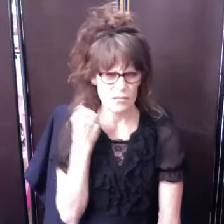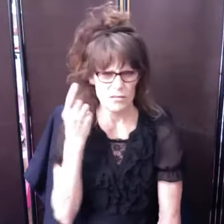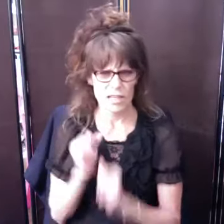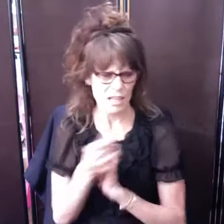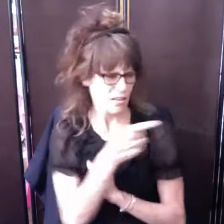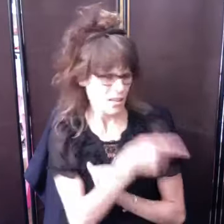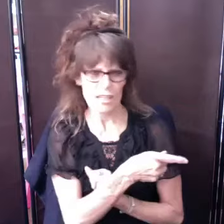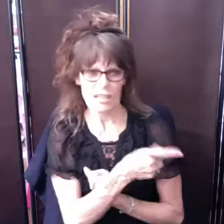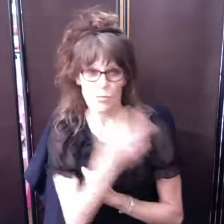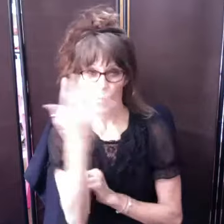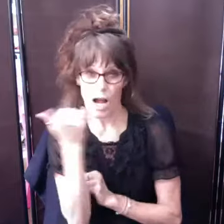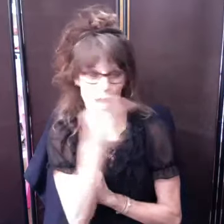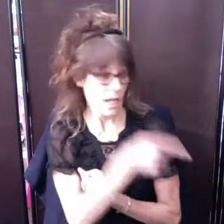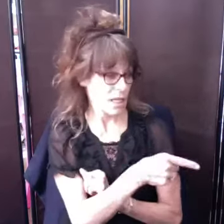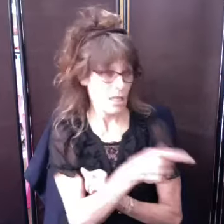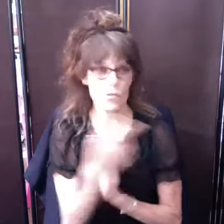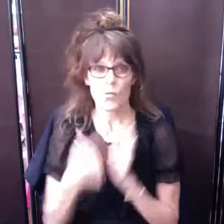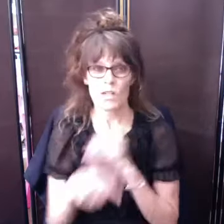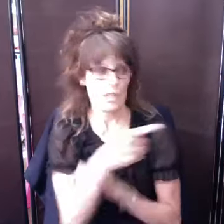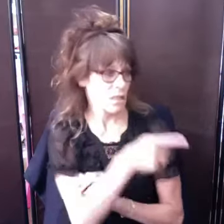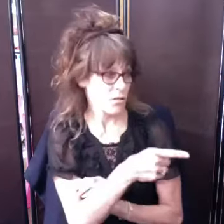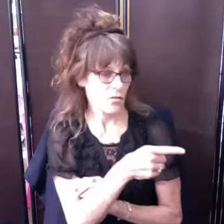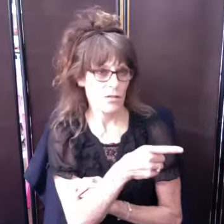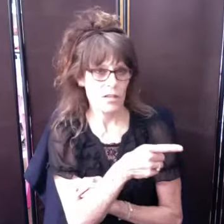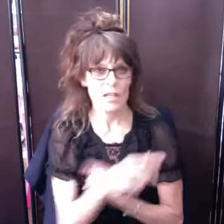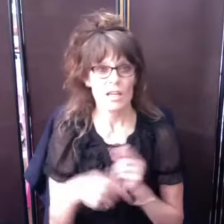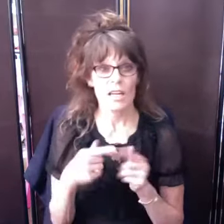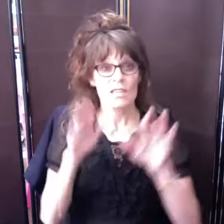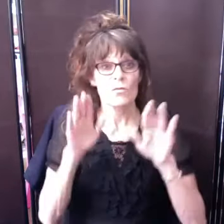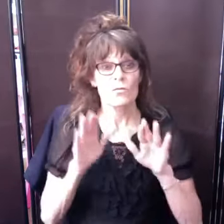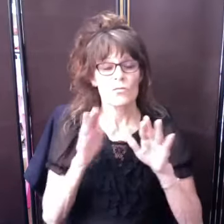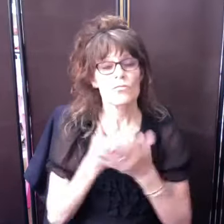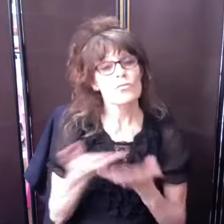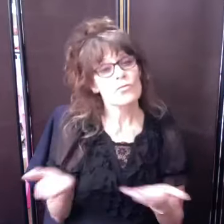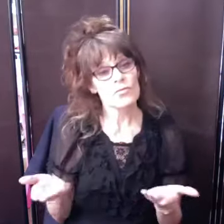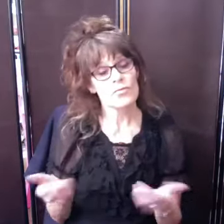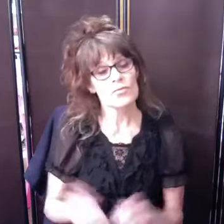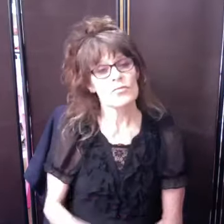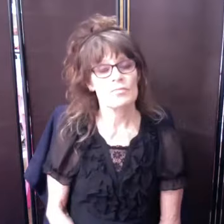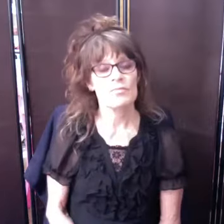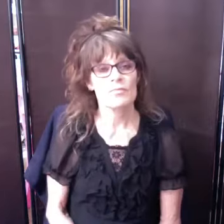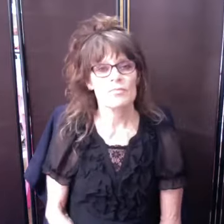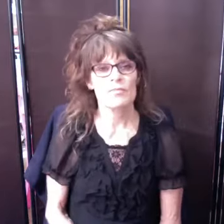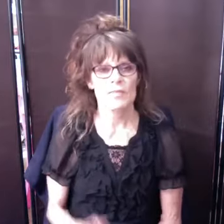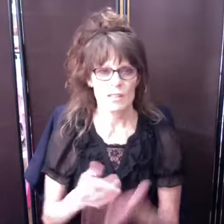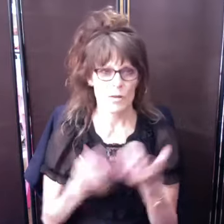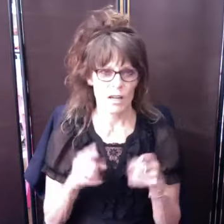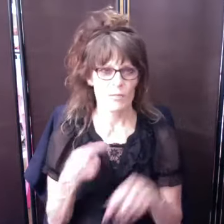doing, why he's doing what he's doing. And that's a wonderful thing. And that's what they did for me when I finally got here.